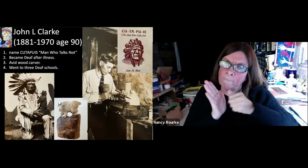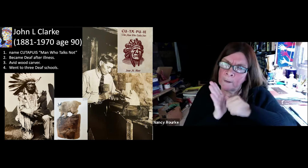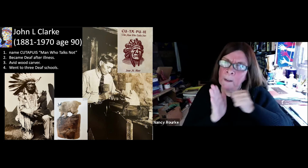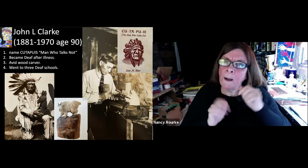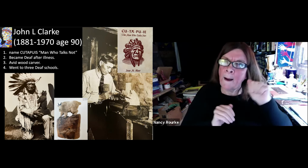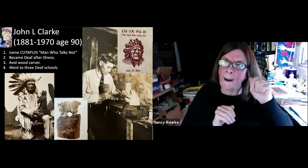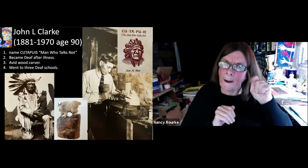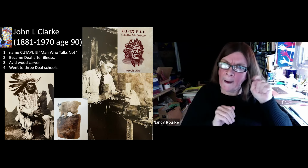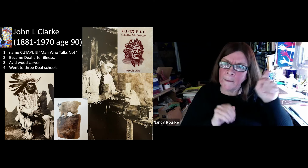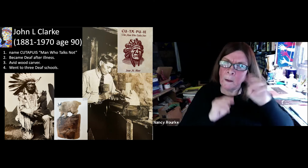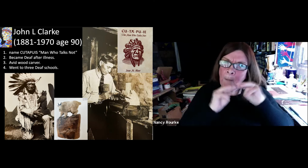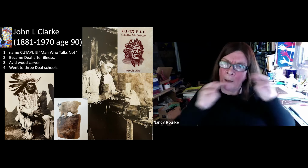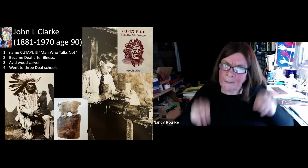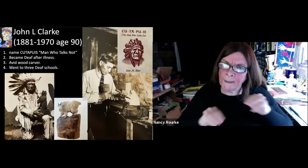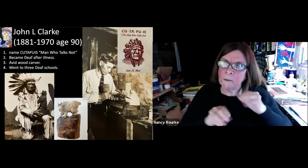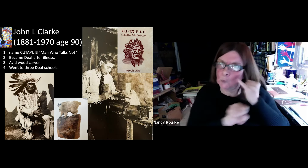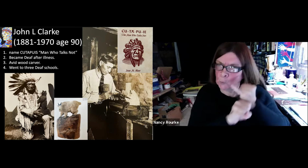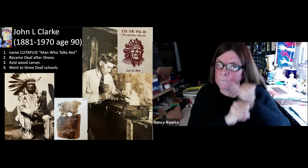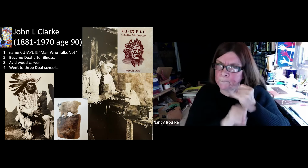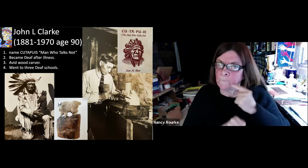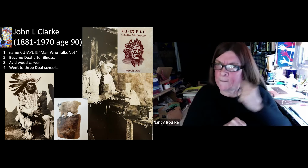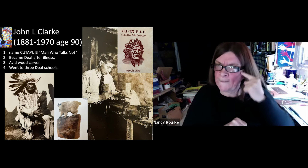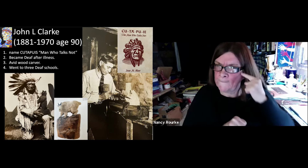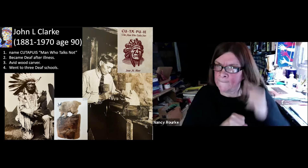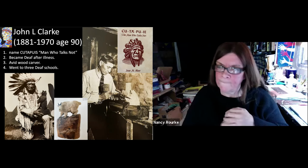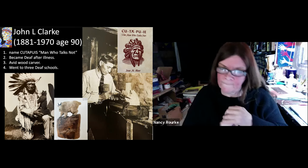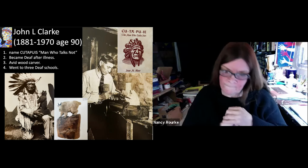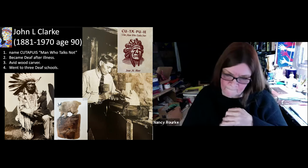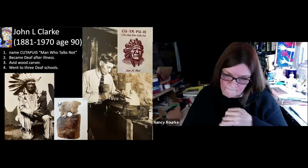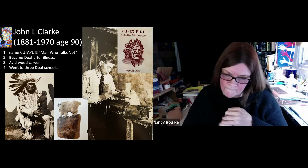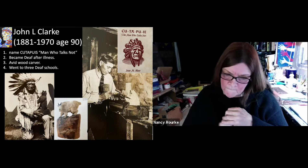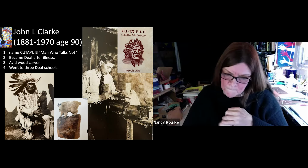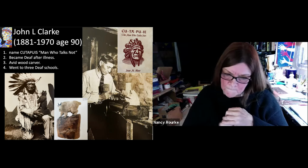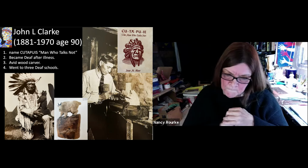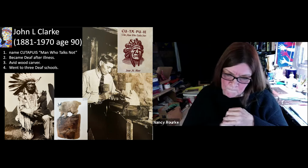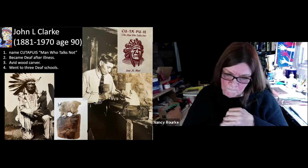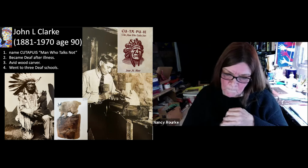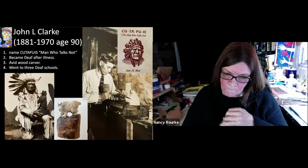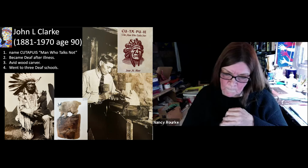John taught wood carving. At the Montana School for the Deaf.